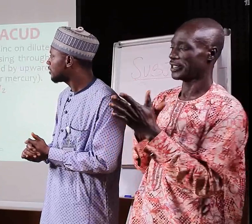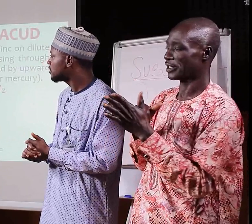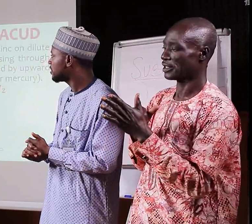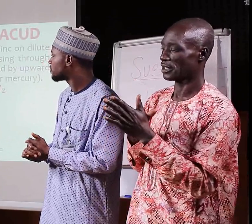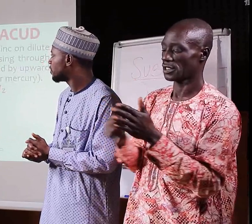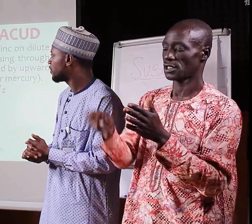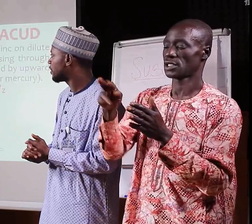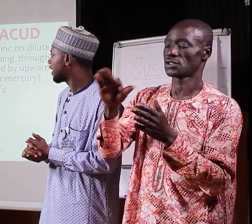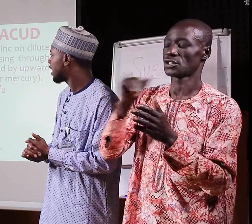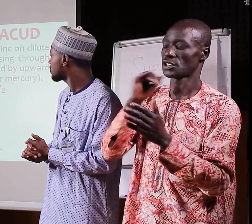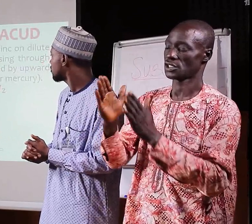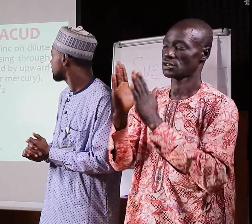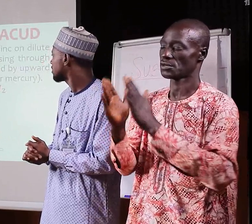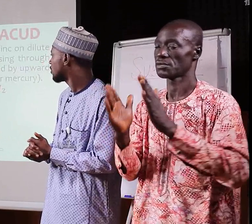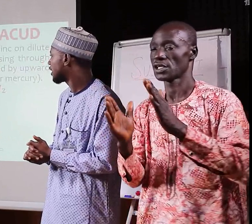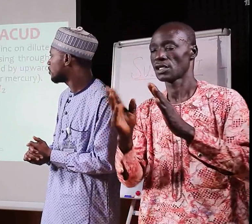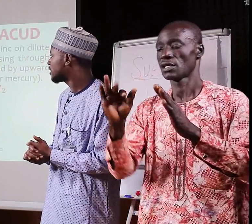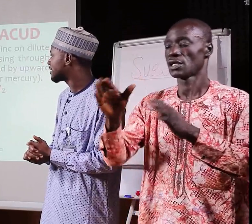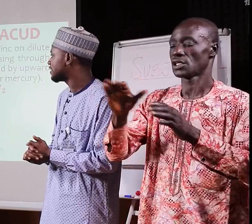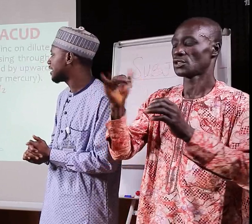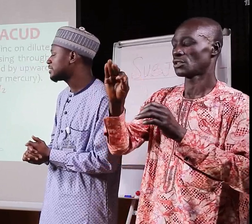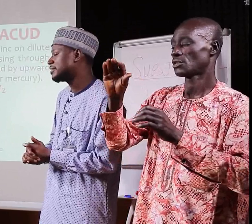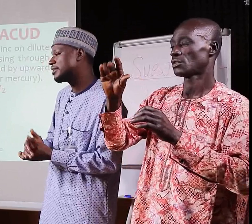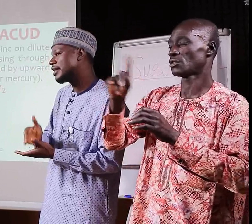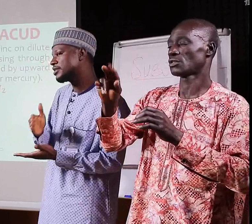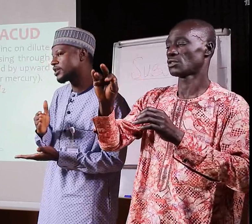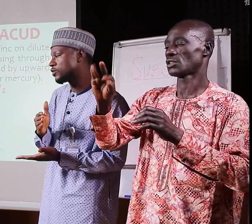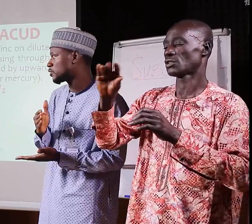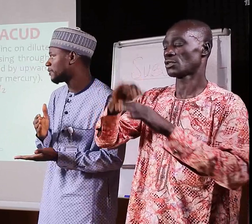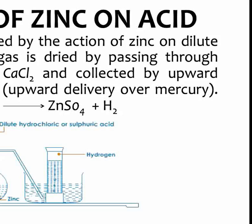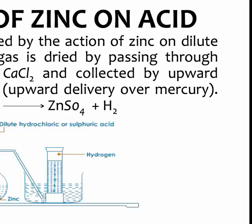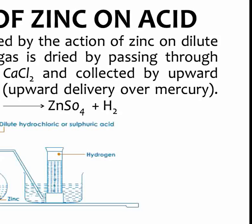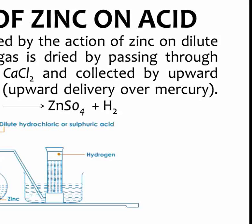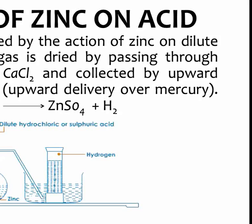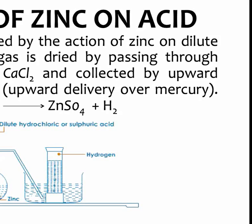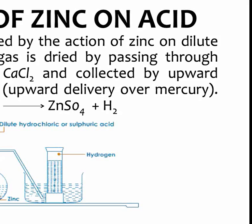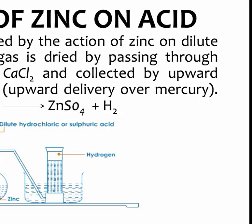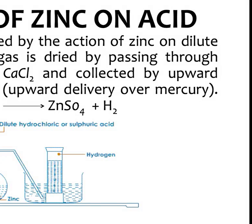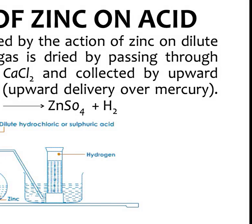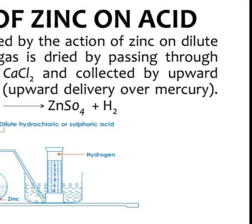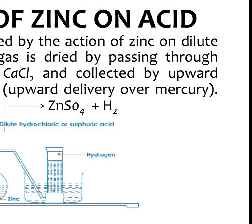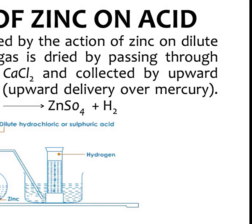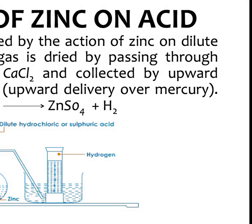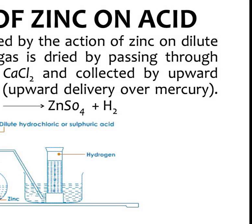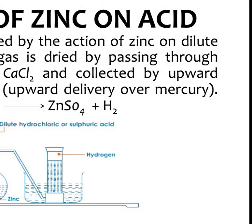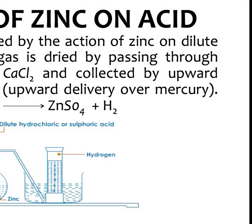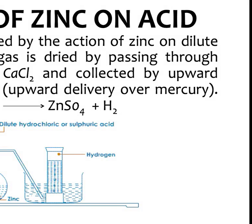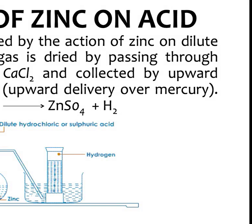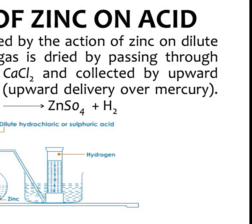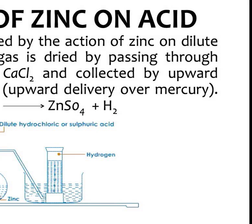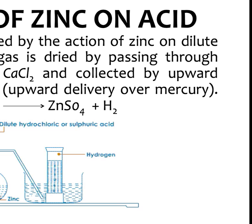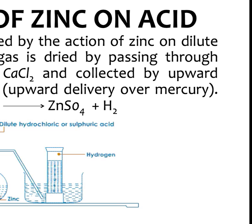acid, hydrogen is prepared by the action of zinc on dilute acid. That is either tetraazosulfate 6 acid or it can be hydrochloric